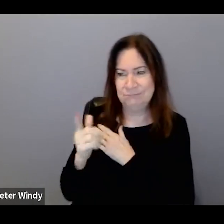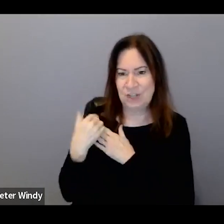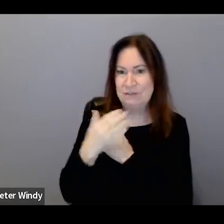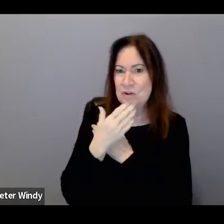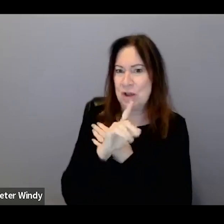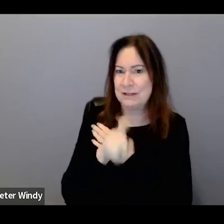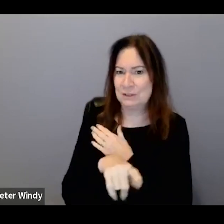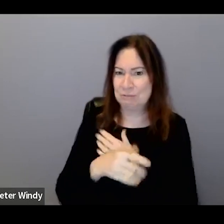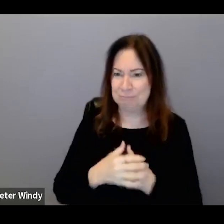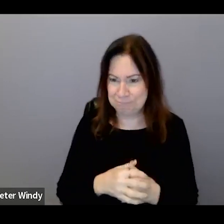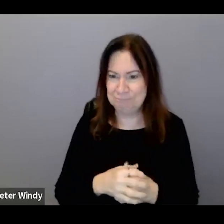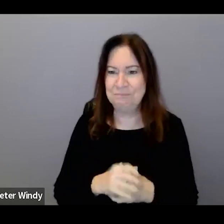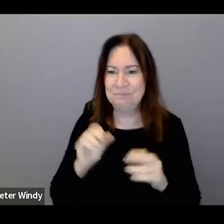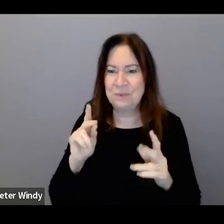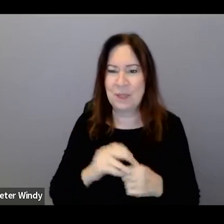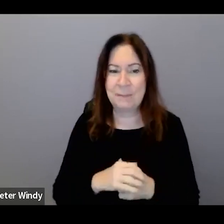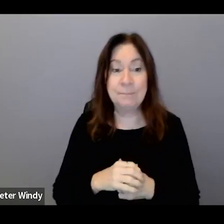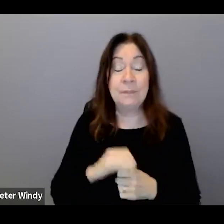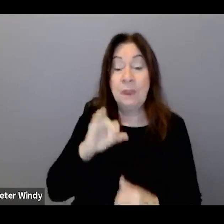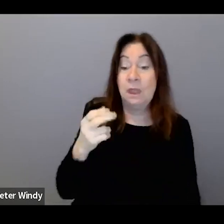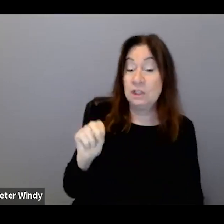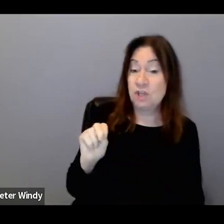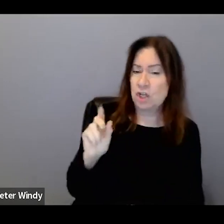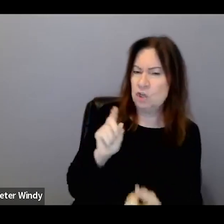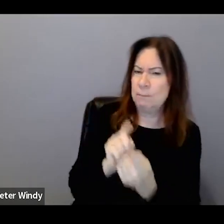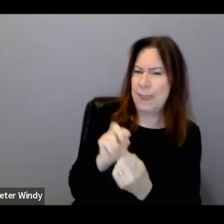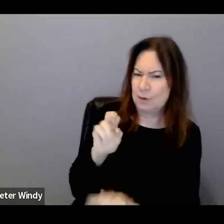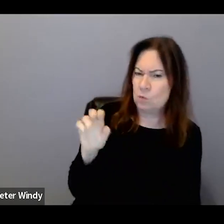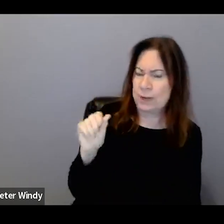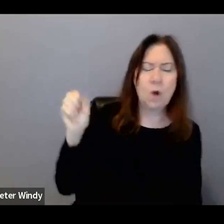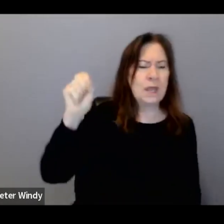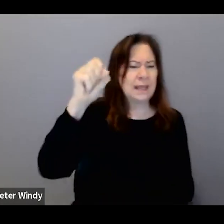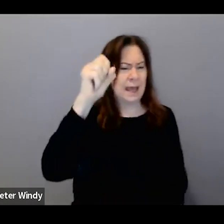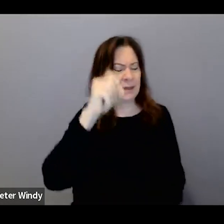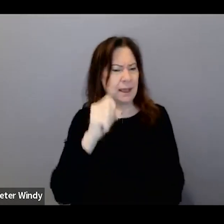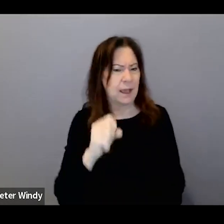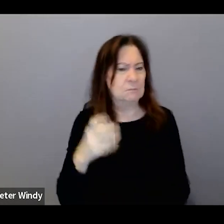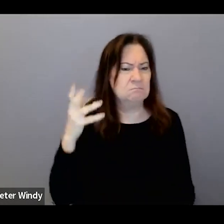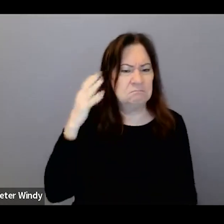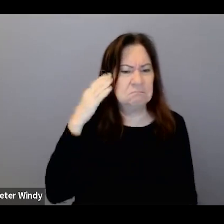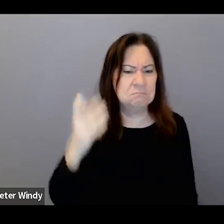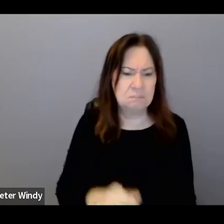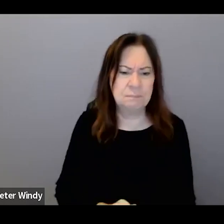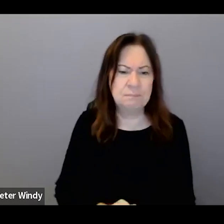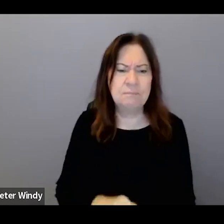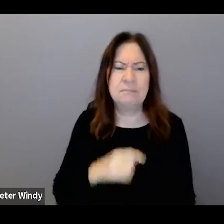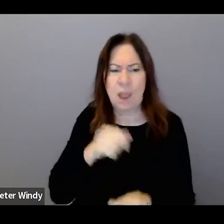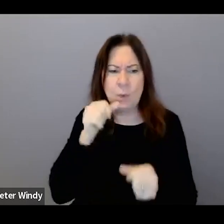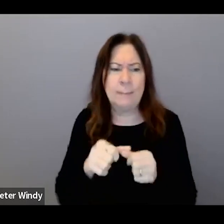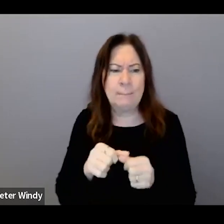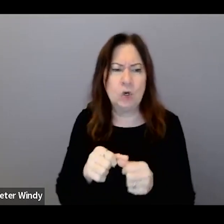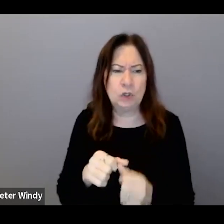for that. Okay. And John, you met Brenna Yeah, up there. on Monday. Yeah, right. I remember her.